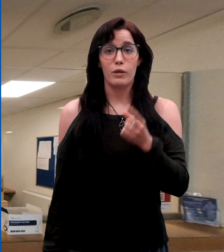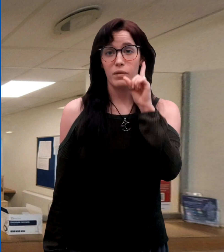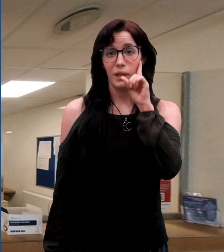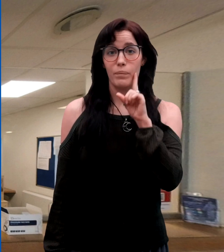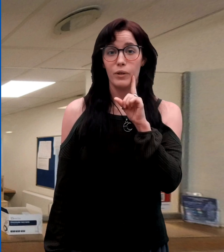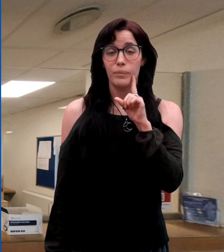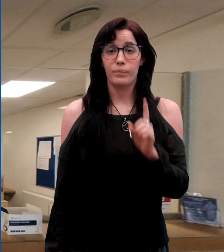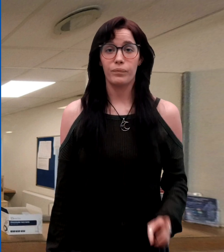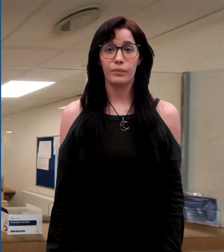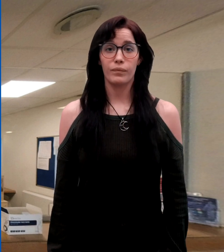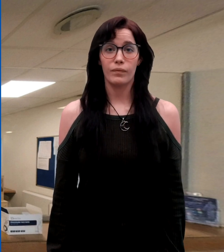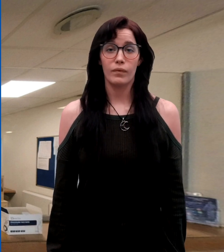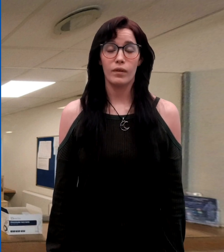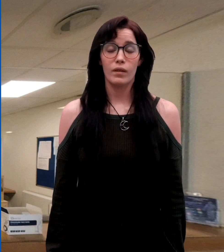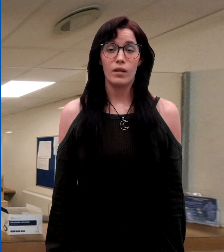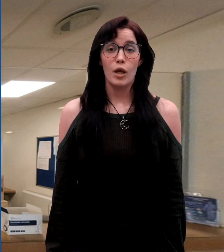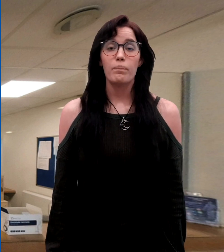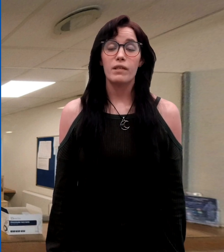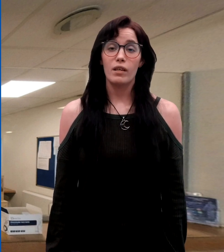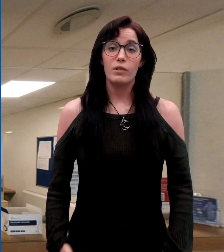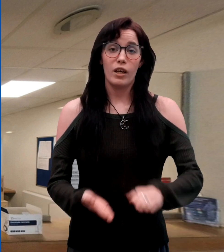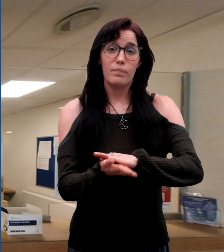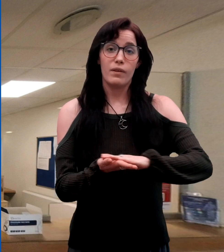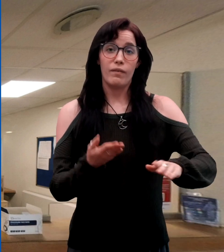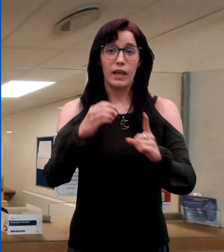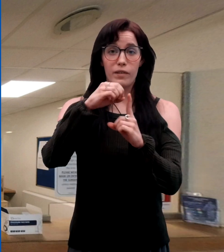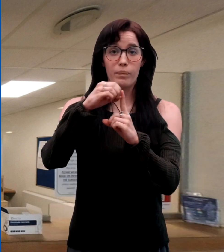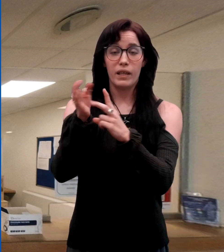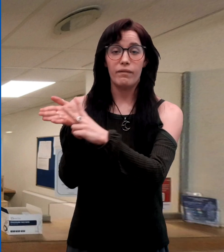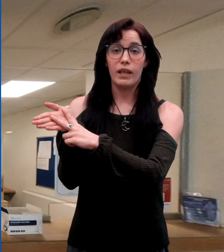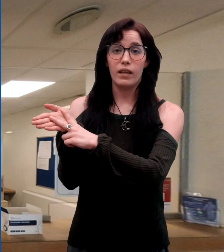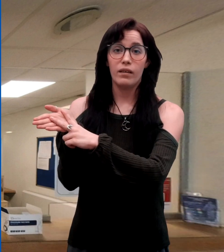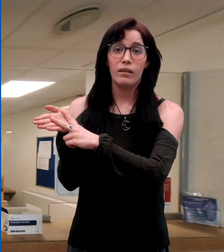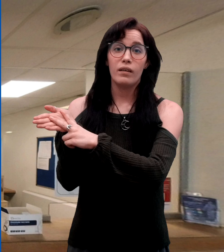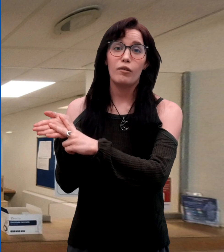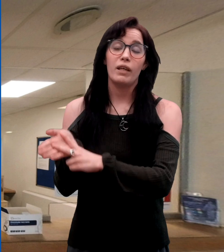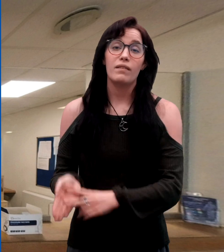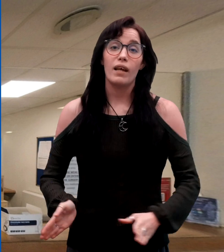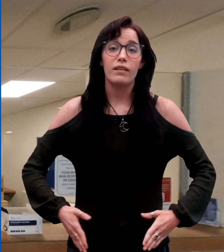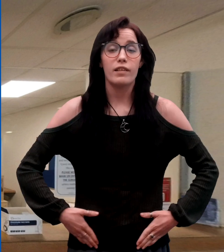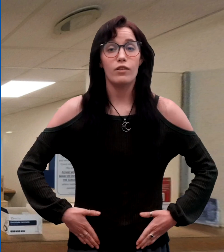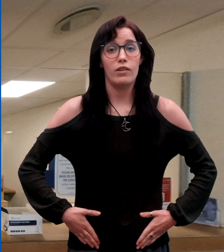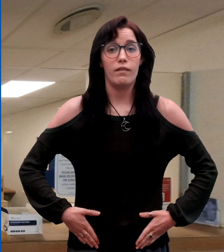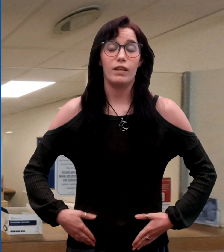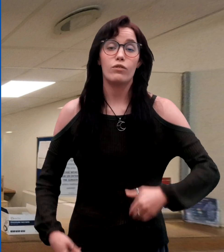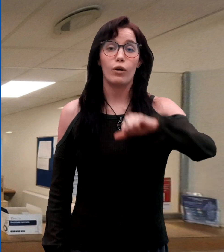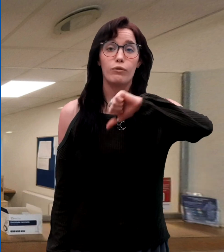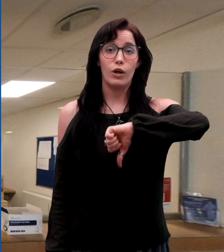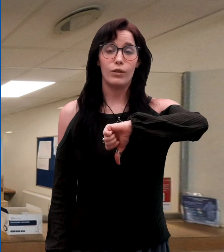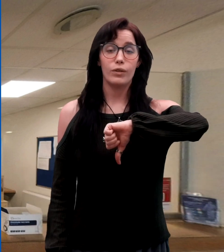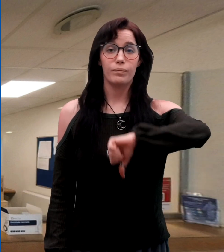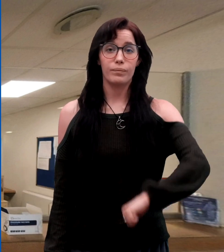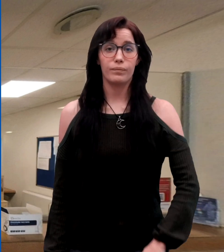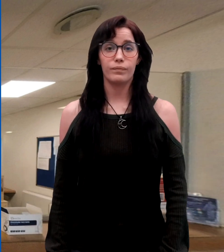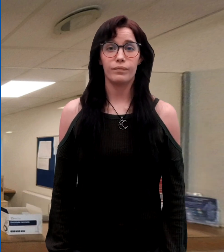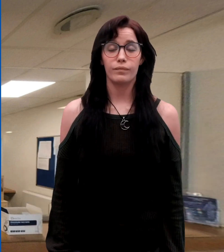for most people. But some types of HPV can make the cells in the cervix go